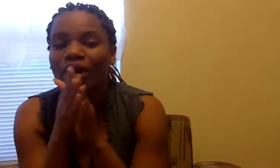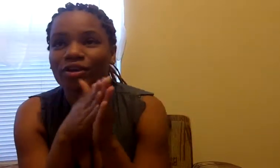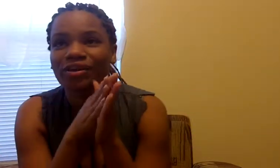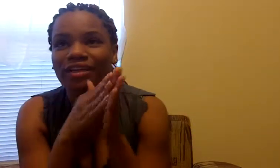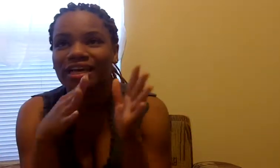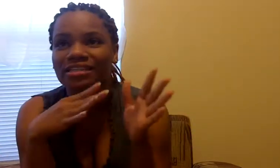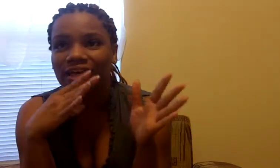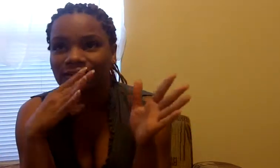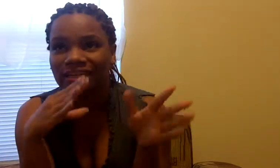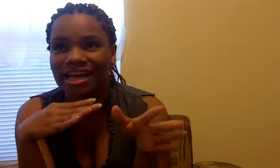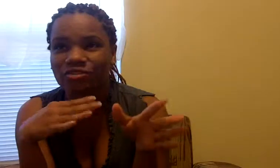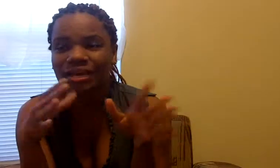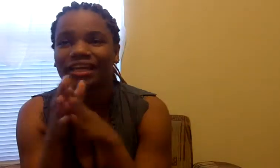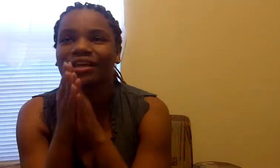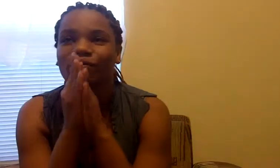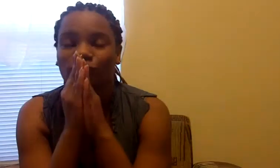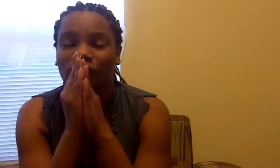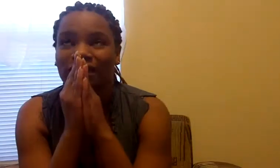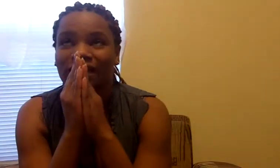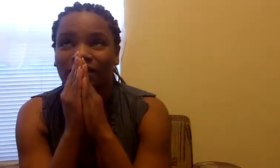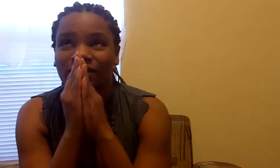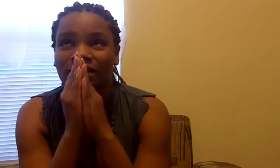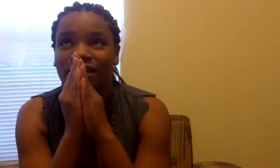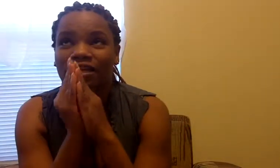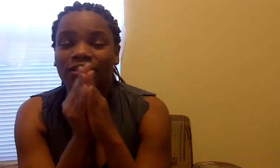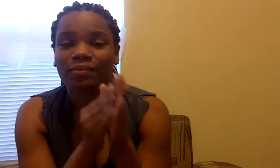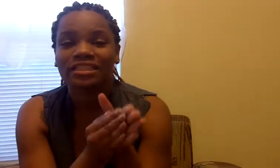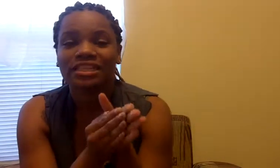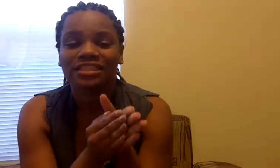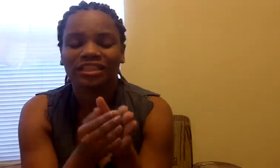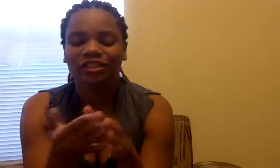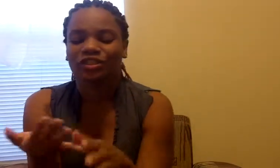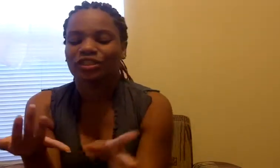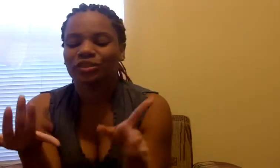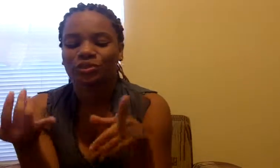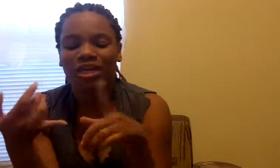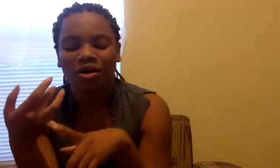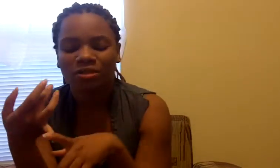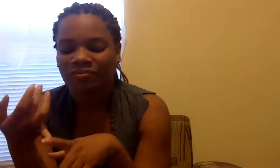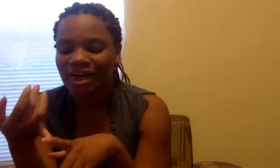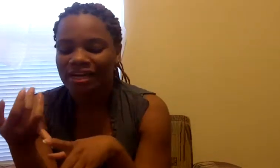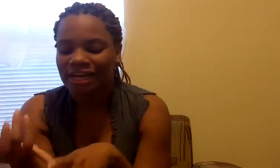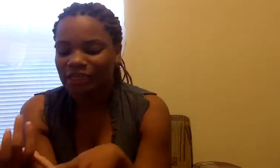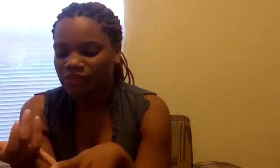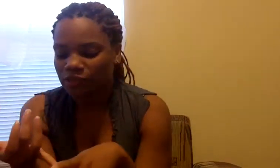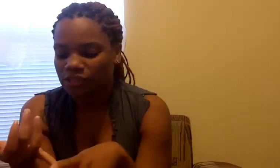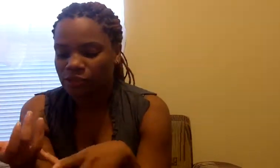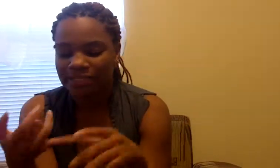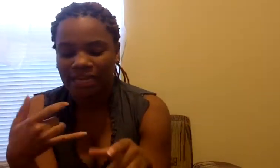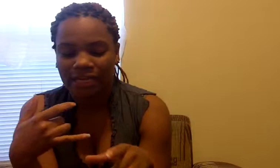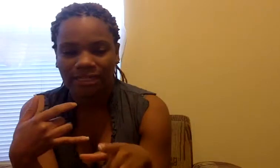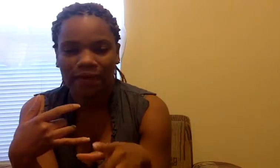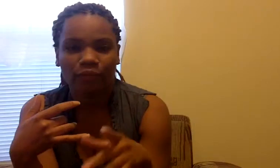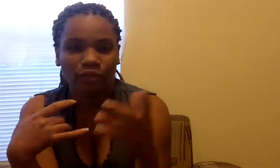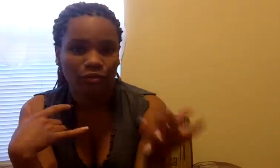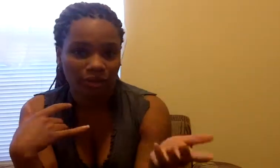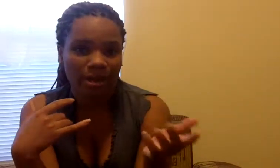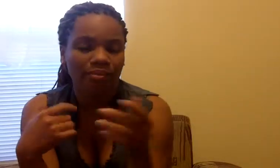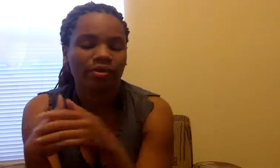While you're in a class, like classroom etiquette, a lot of the best things that teachers can do is always provide handouts for the students ahead of time when you're doing your PowerPoints and